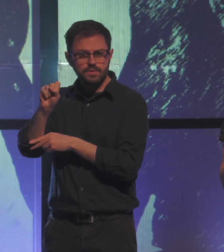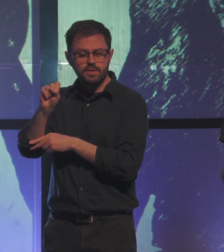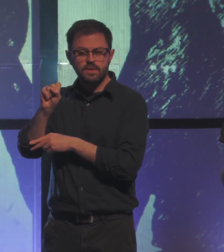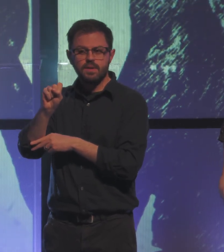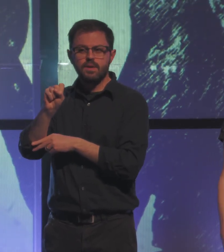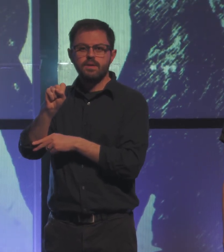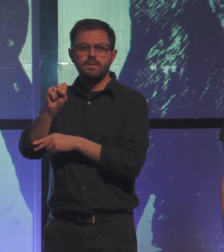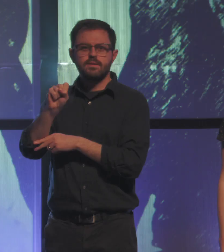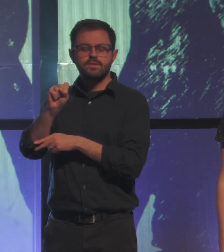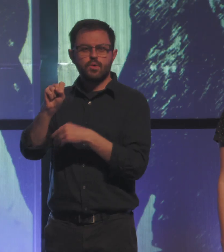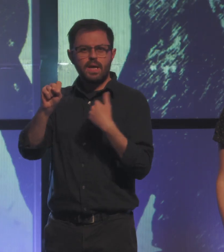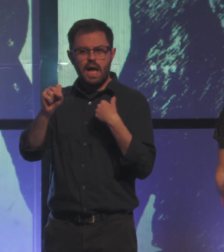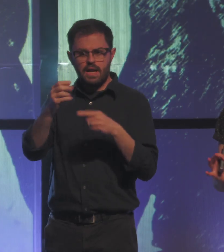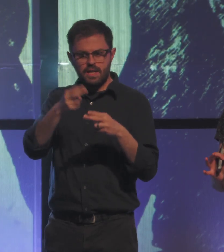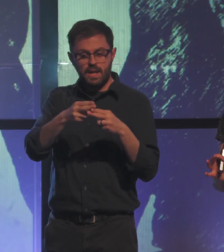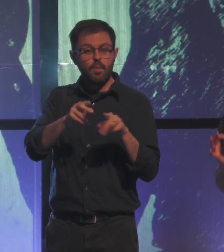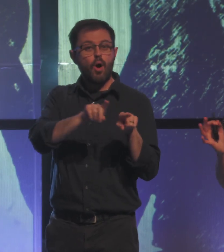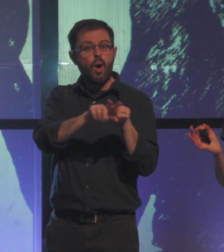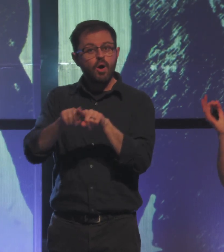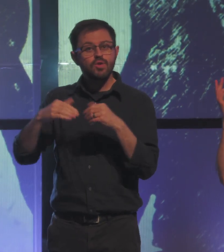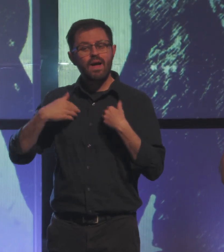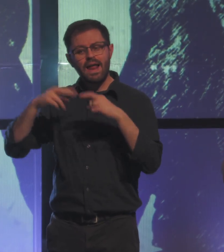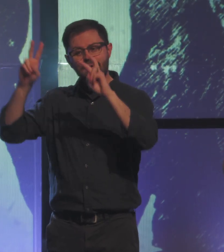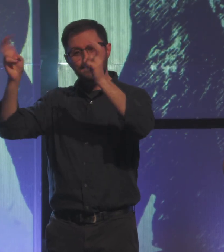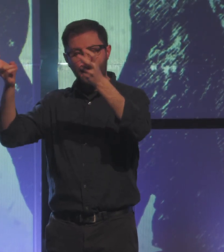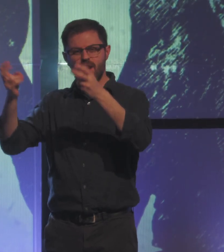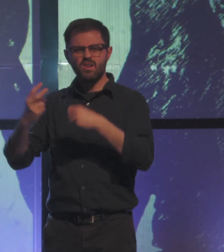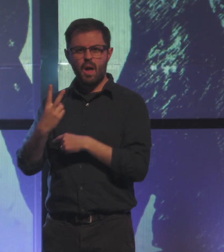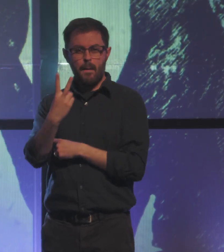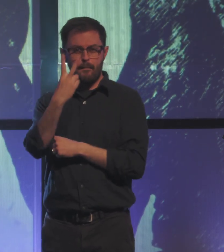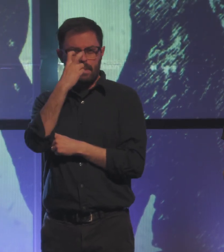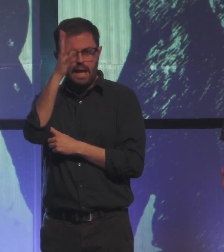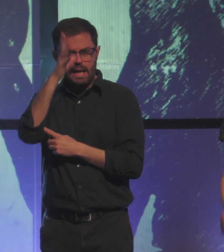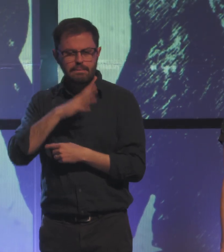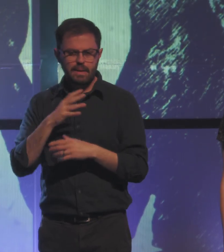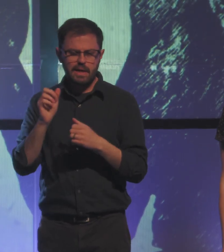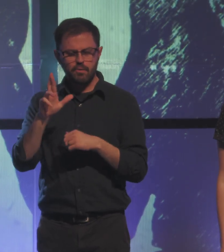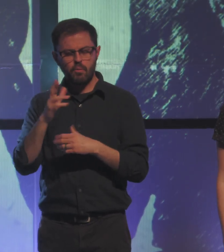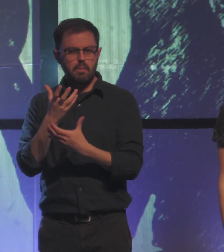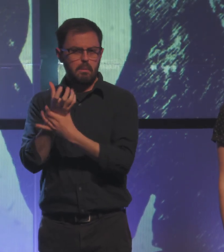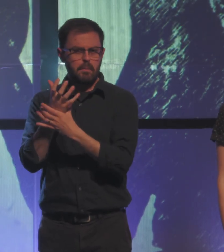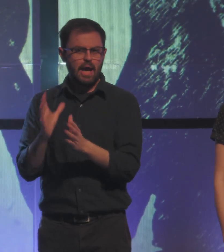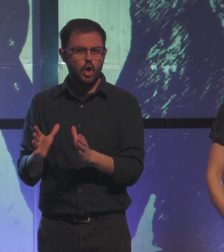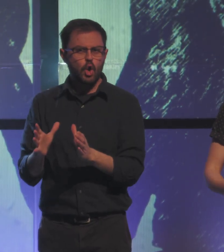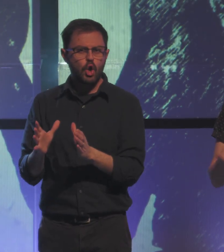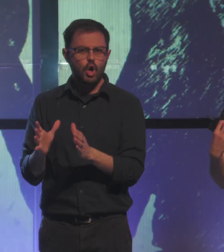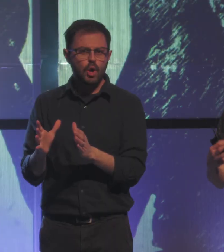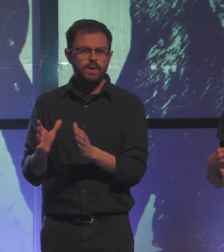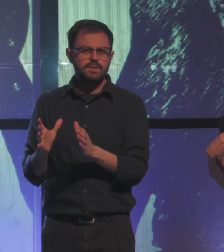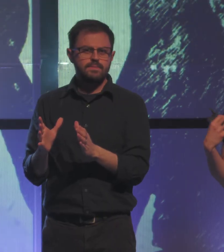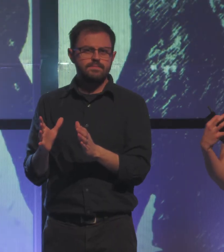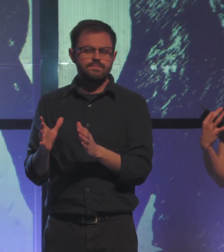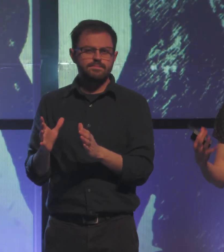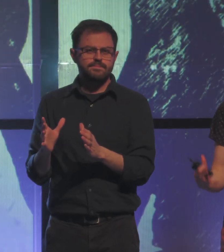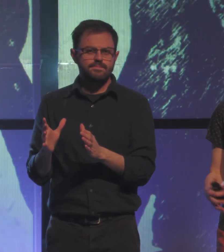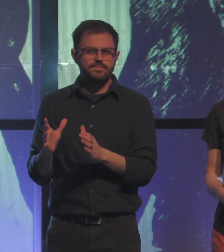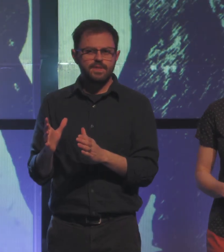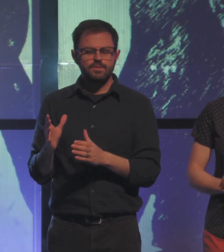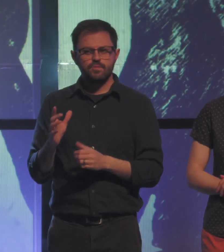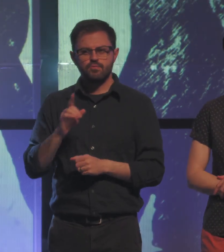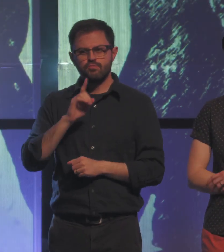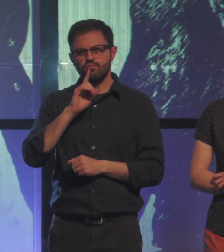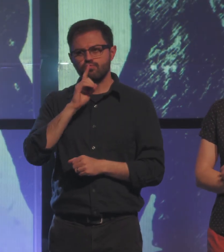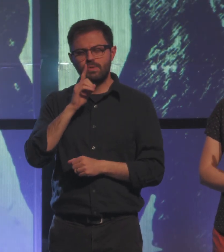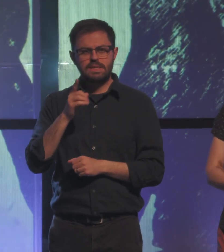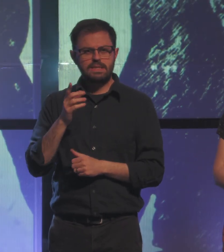he was also given this title of blind man, blind beggar. This is really starting to emphasize